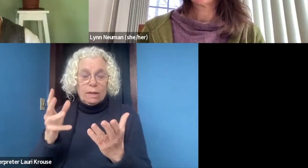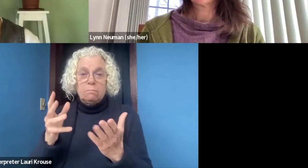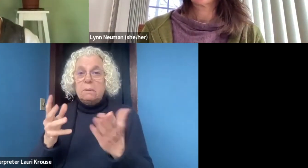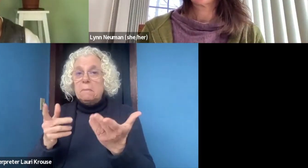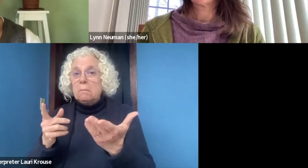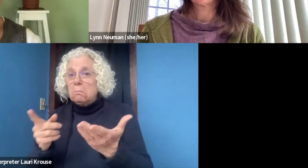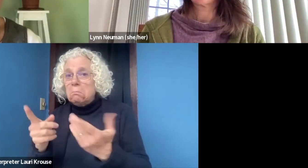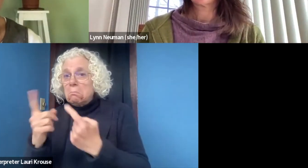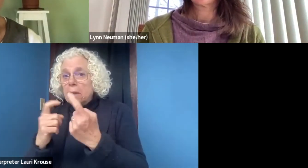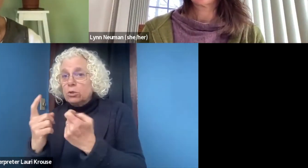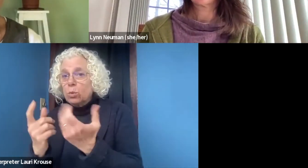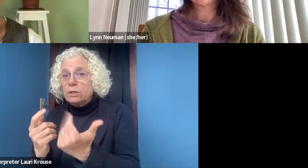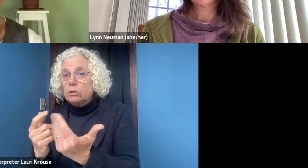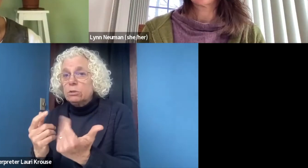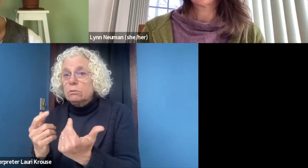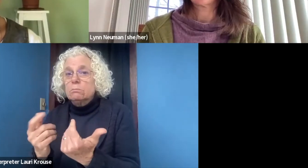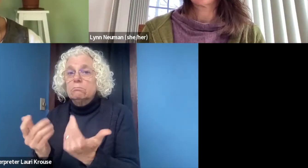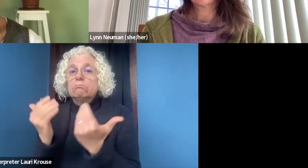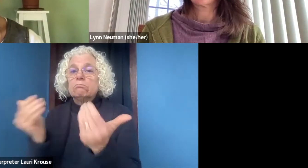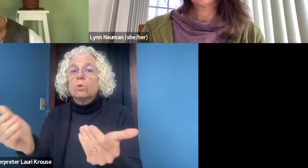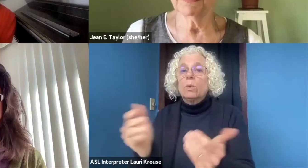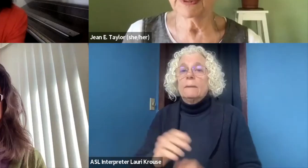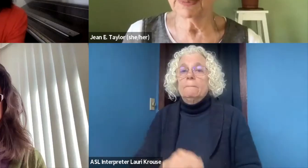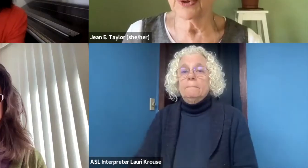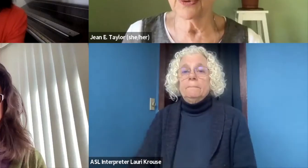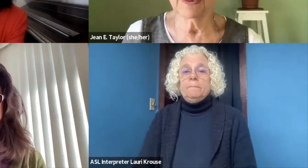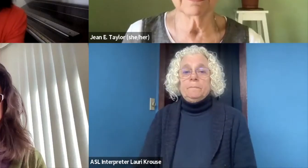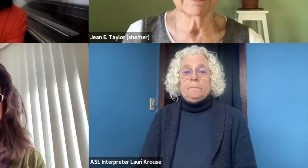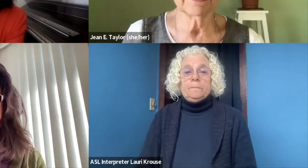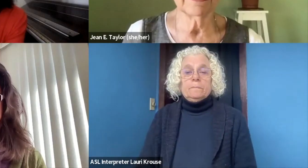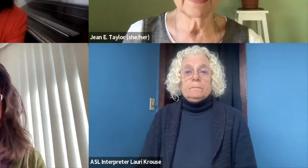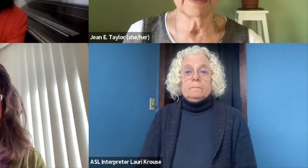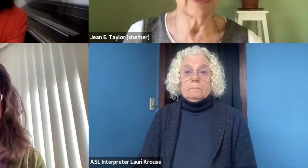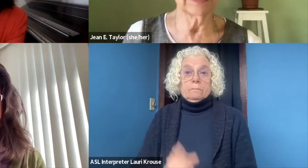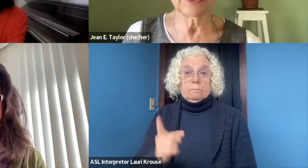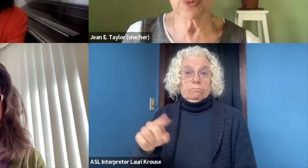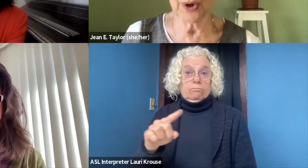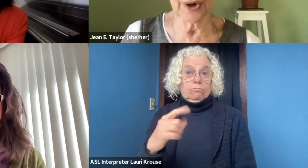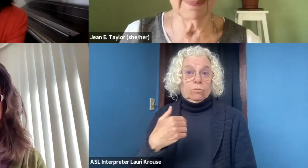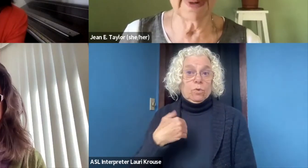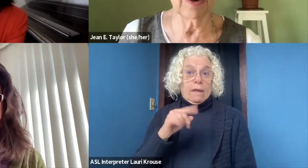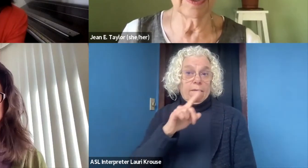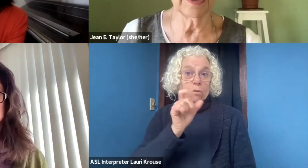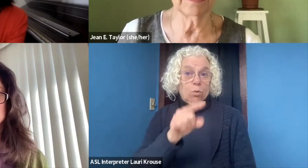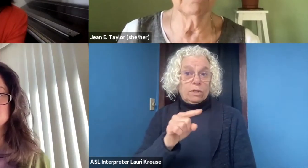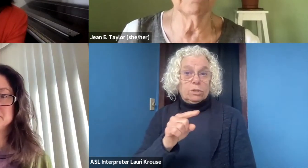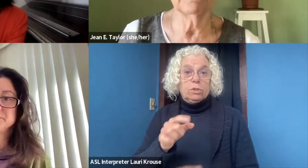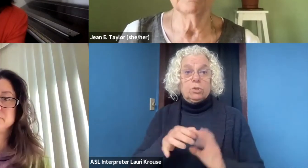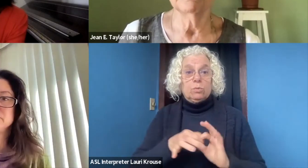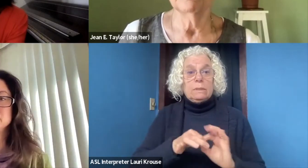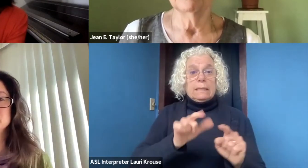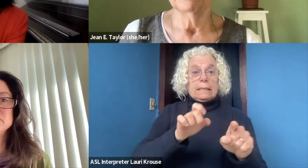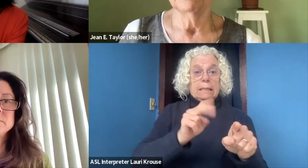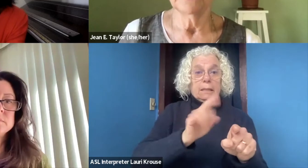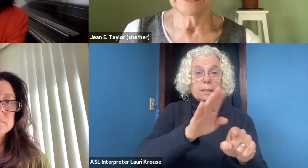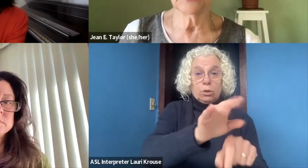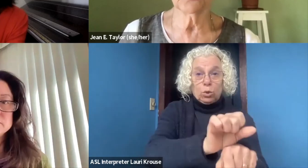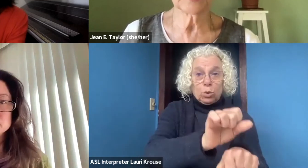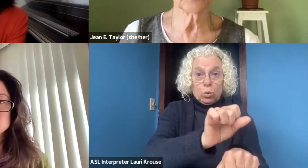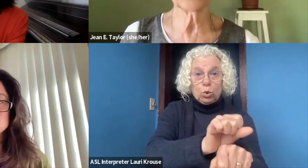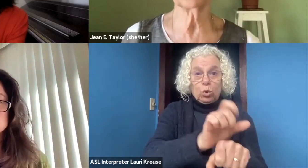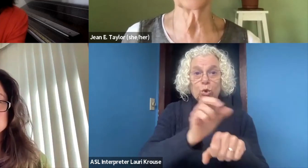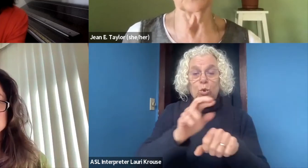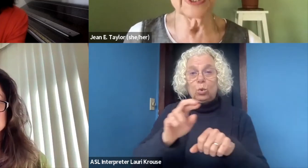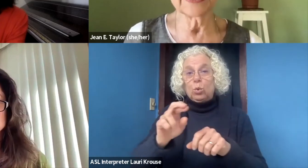few questions from people about Lynn's work, about any of